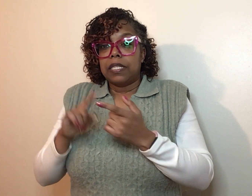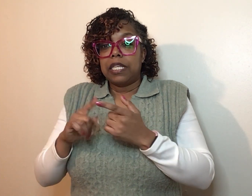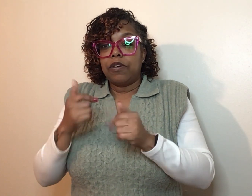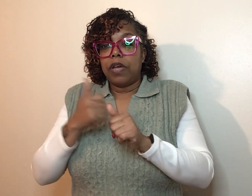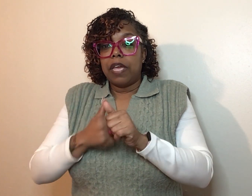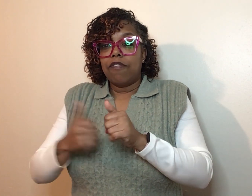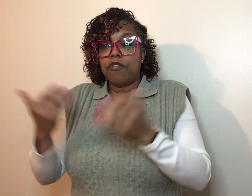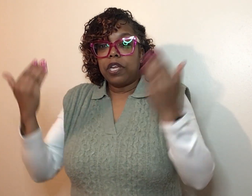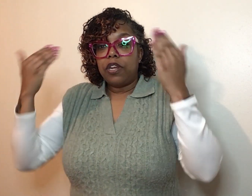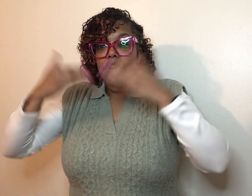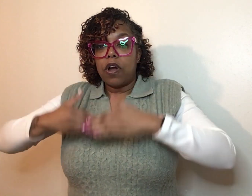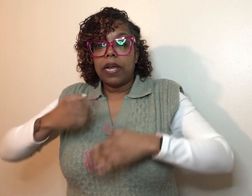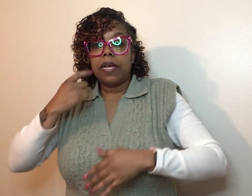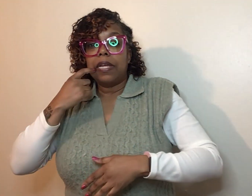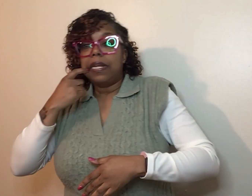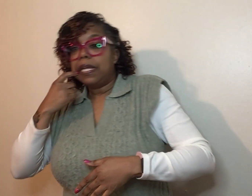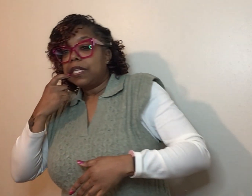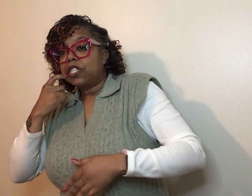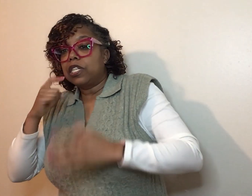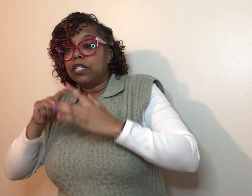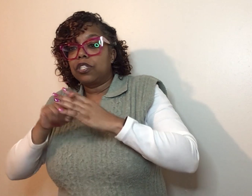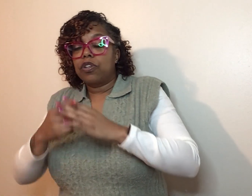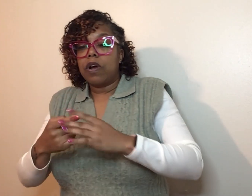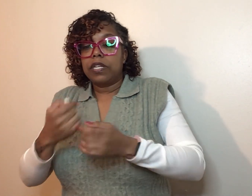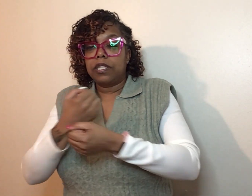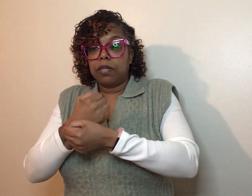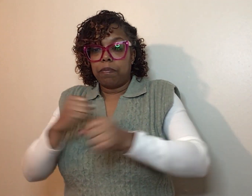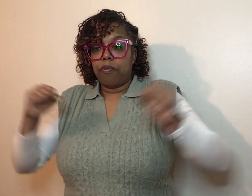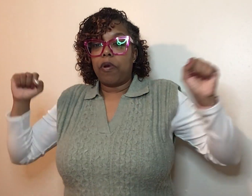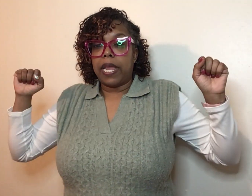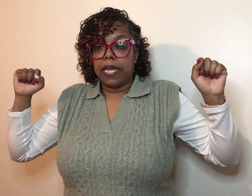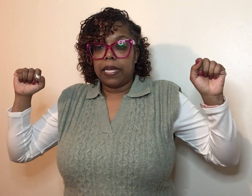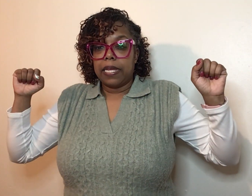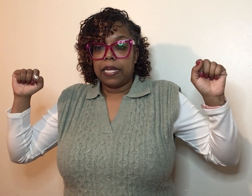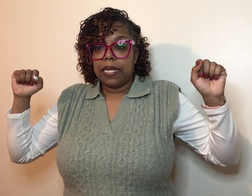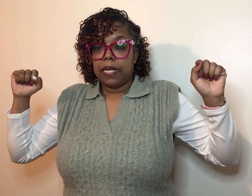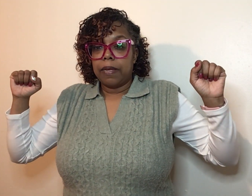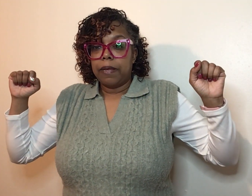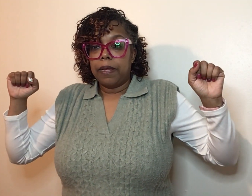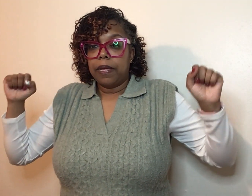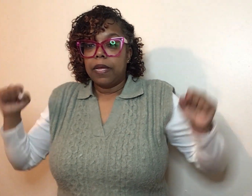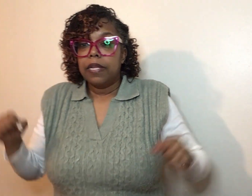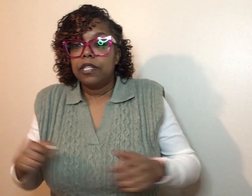Till every dark addiction starts to break. So